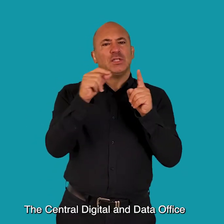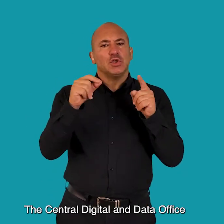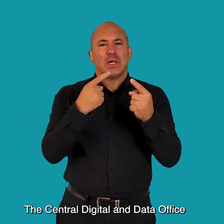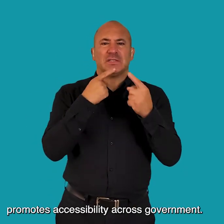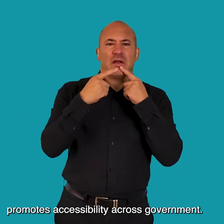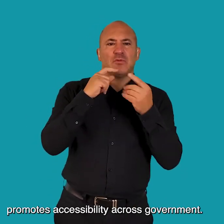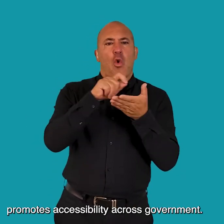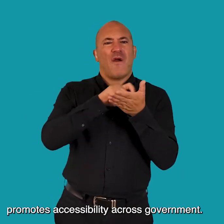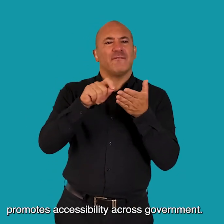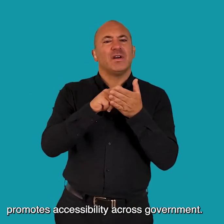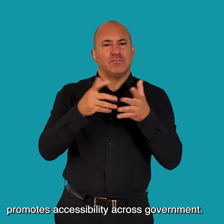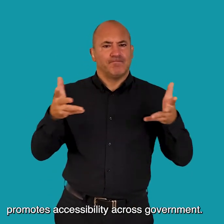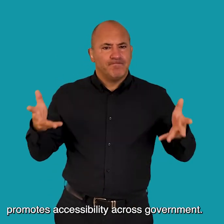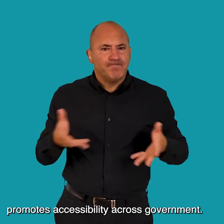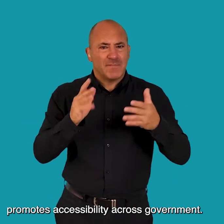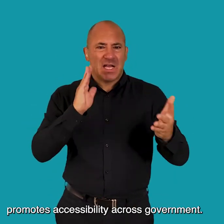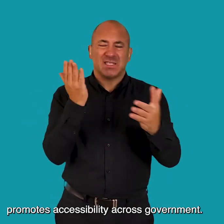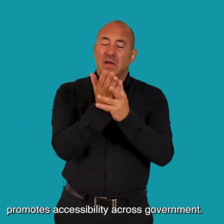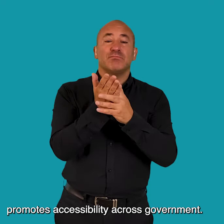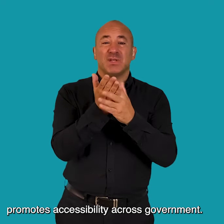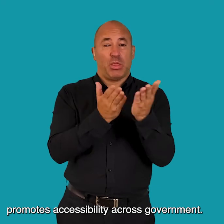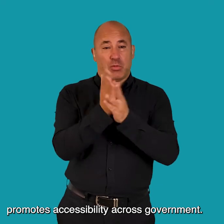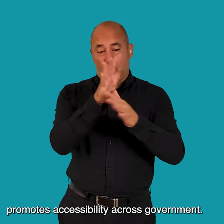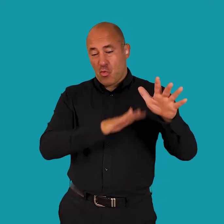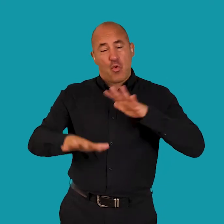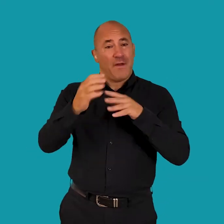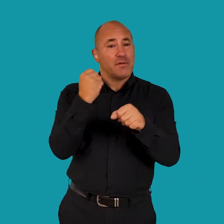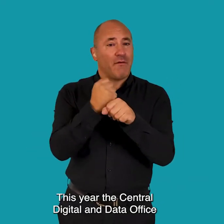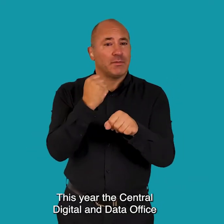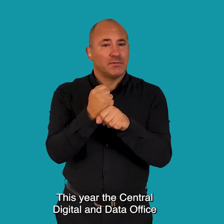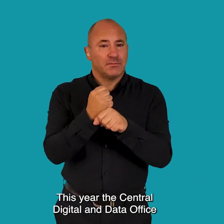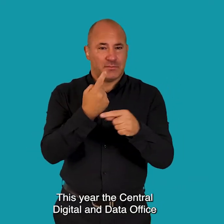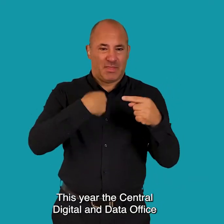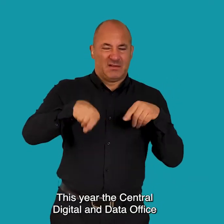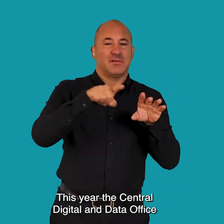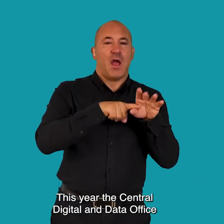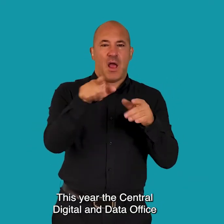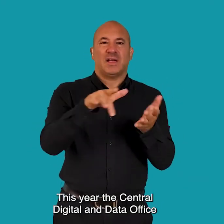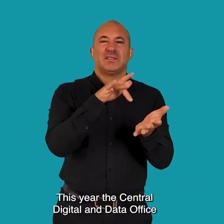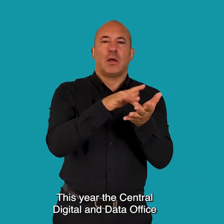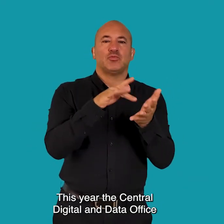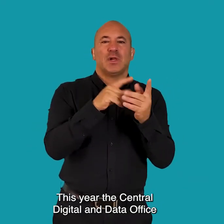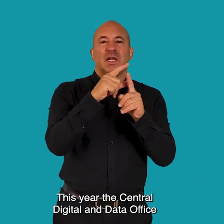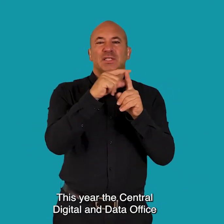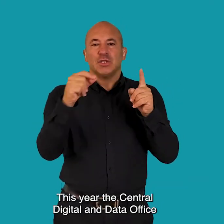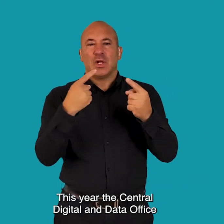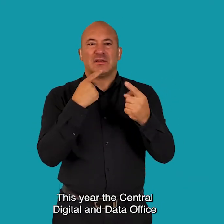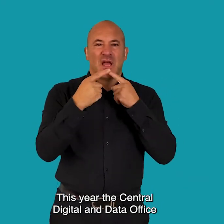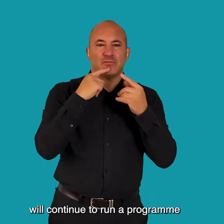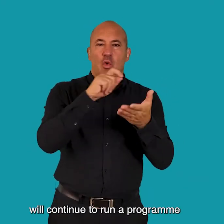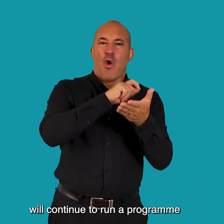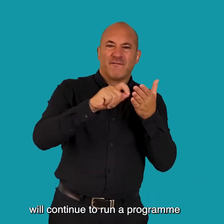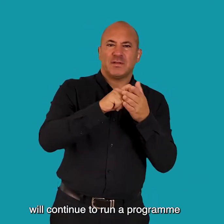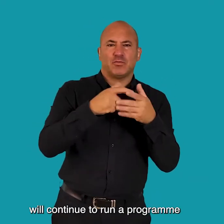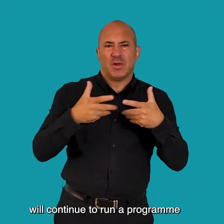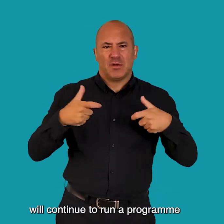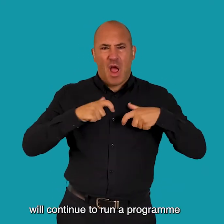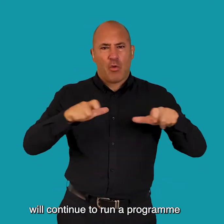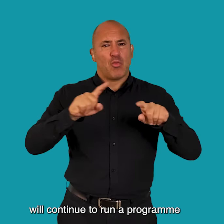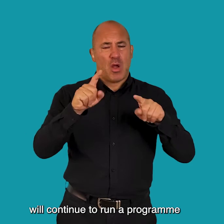Office promotes accessibility across government. This year, the Central Digital and Data Office will continue to run a